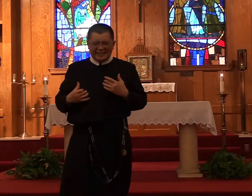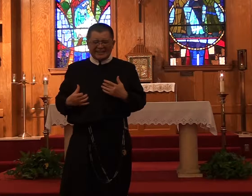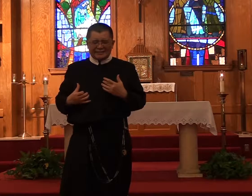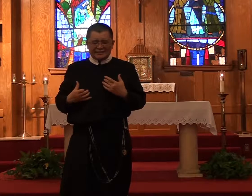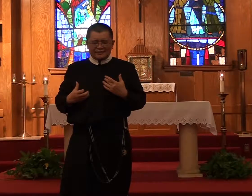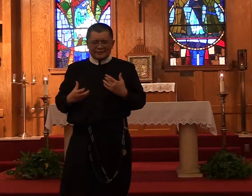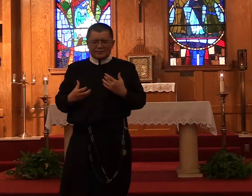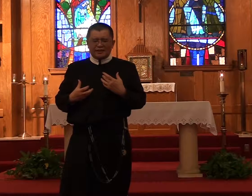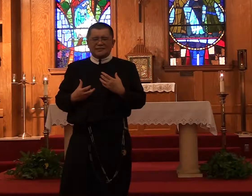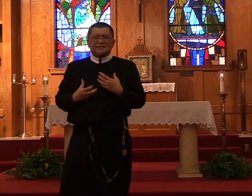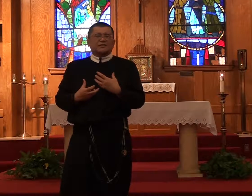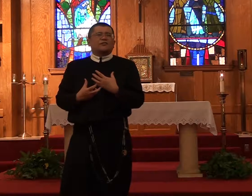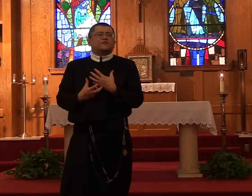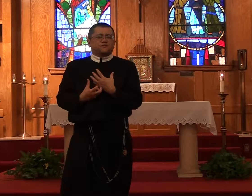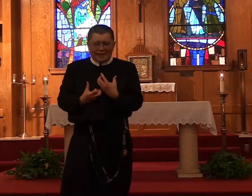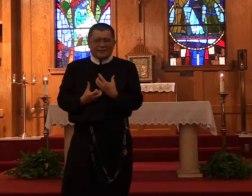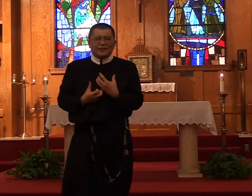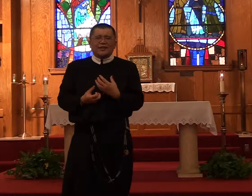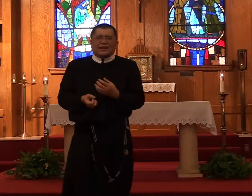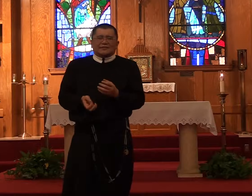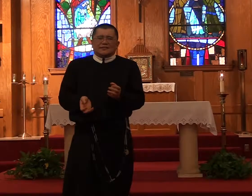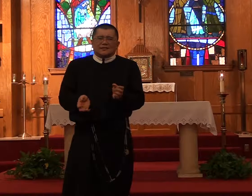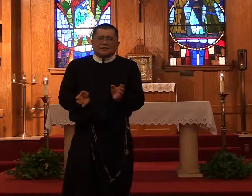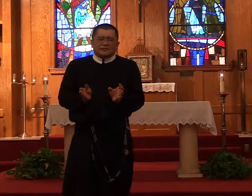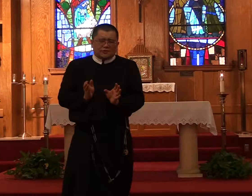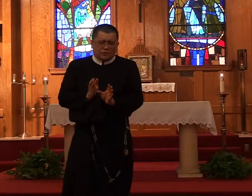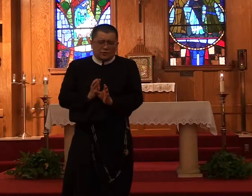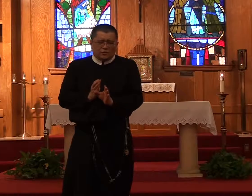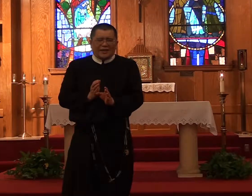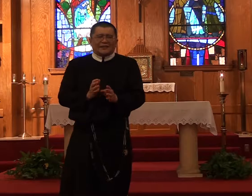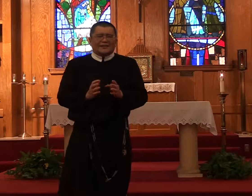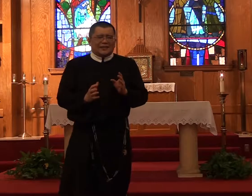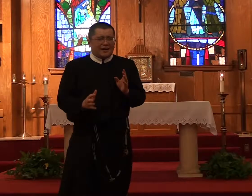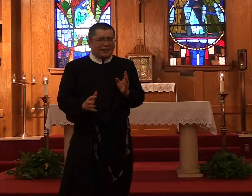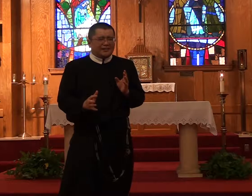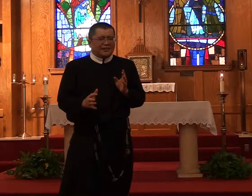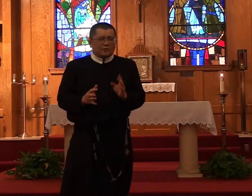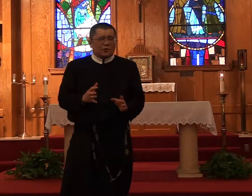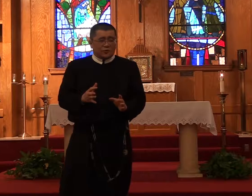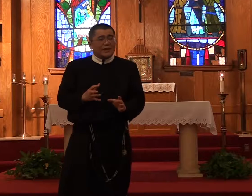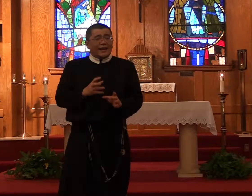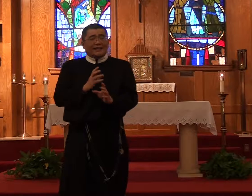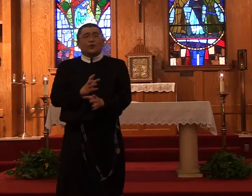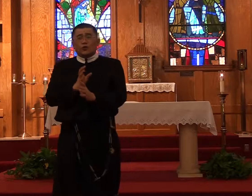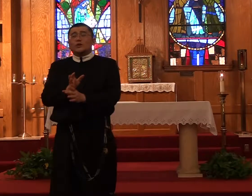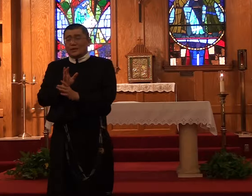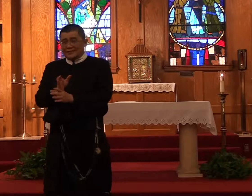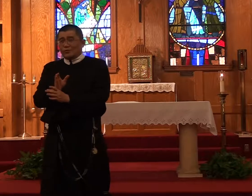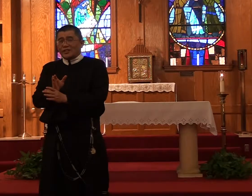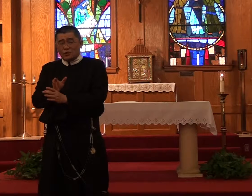heated, you know, the body just on fire. And suddenly it turns cold, and then hot and cold. I know when you do